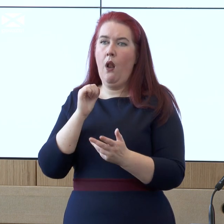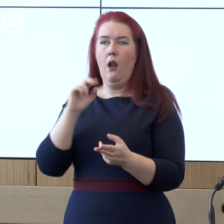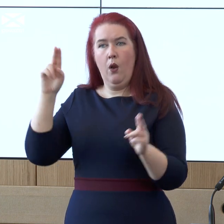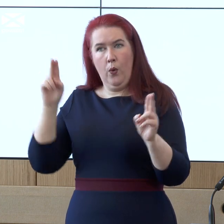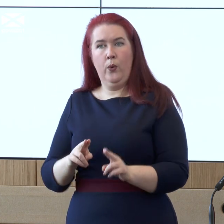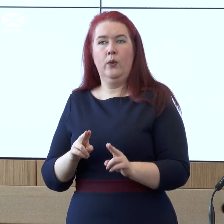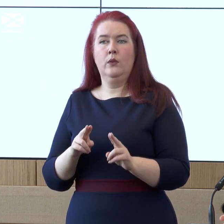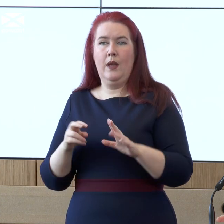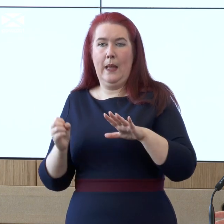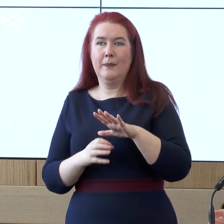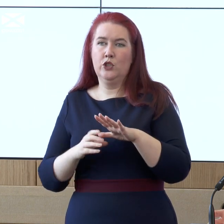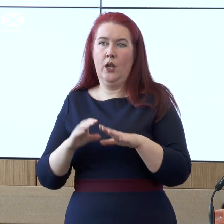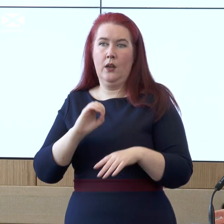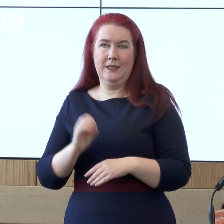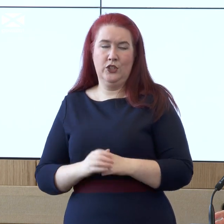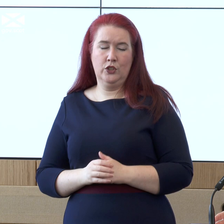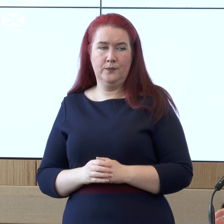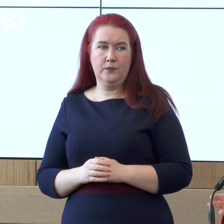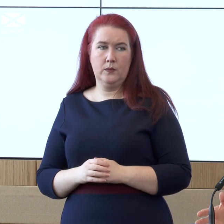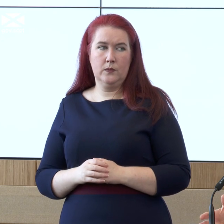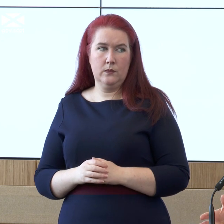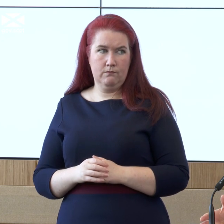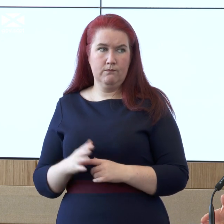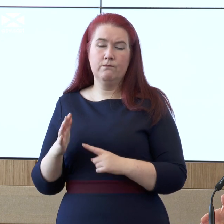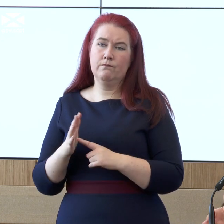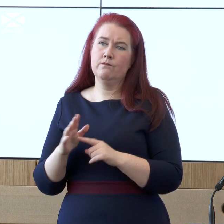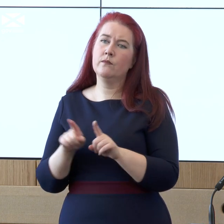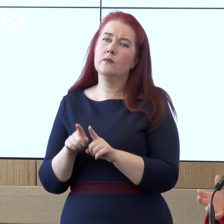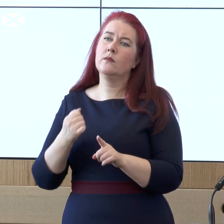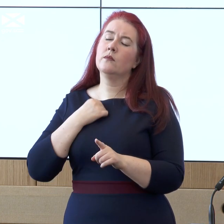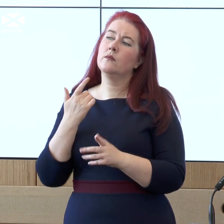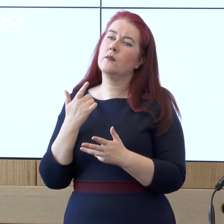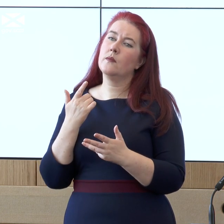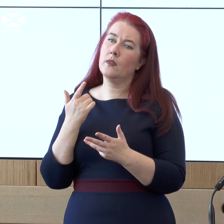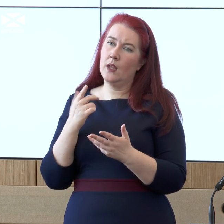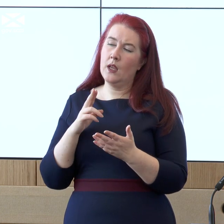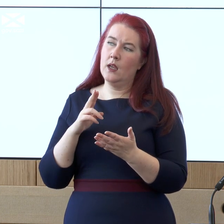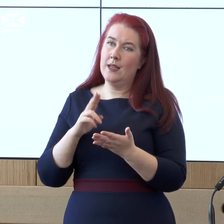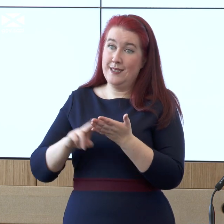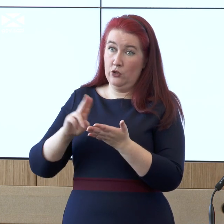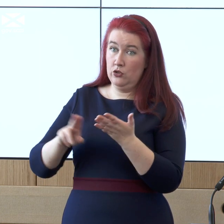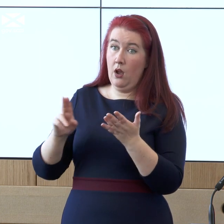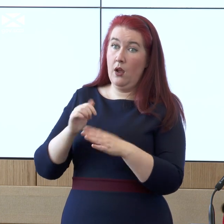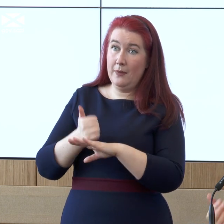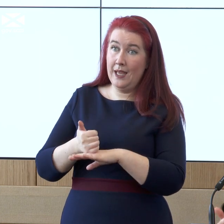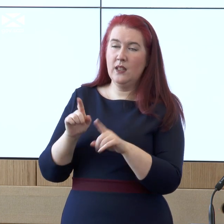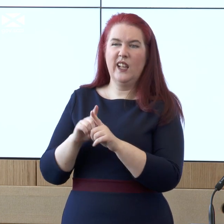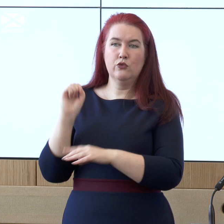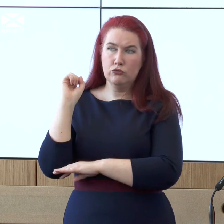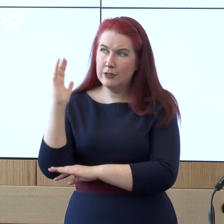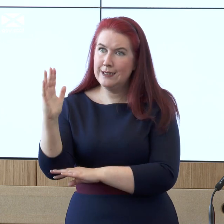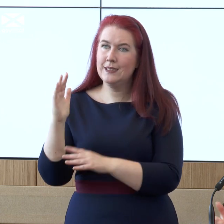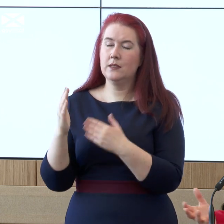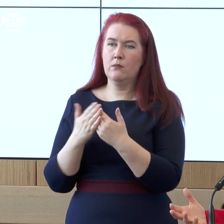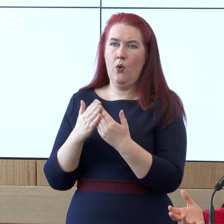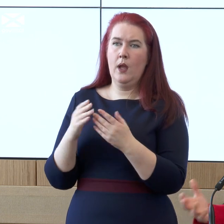is important. So too is increasing the role of nature-based solutions, planting more trees, restoring more